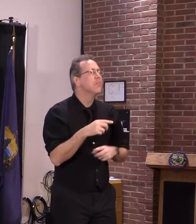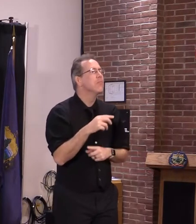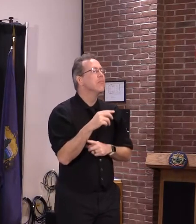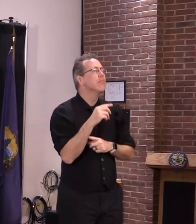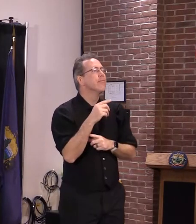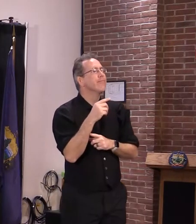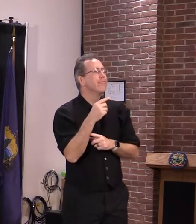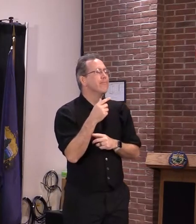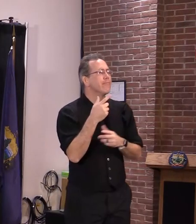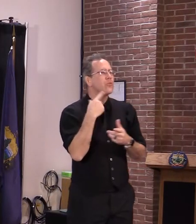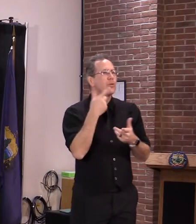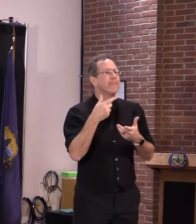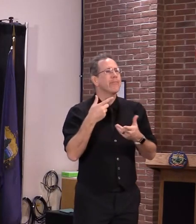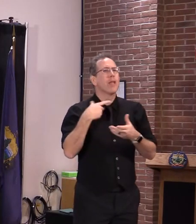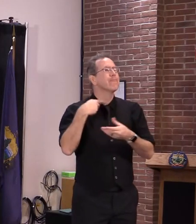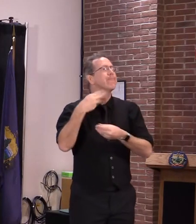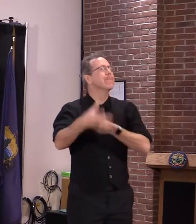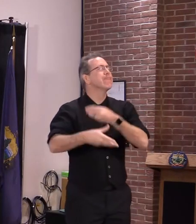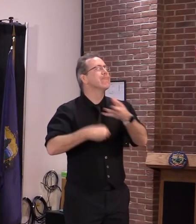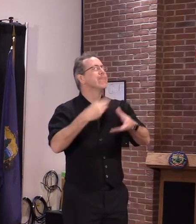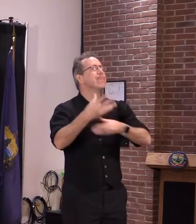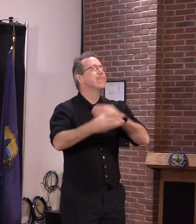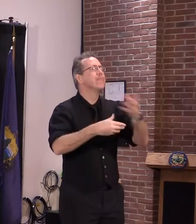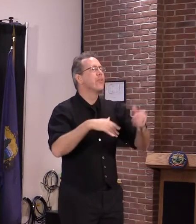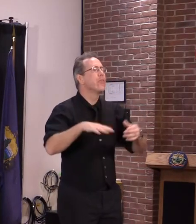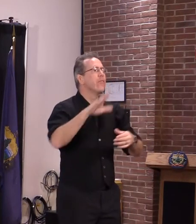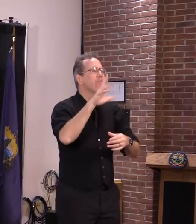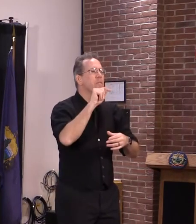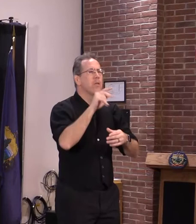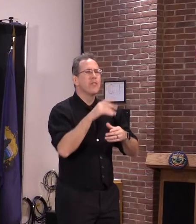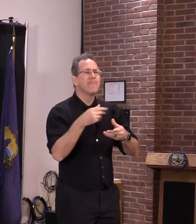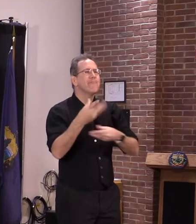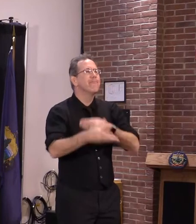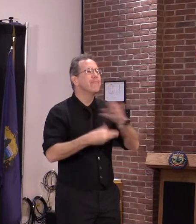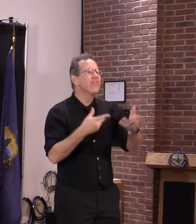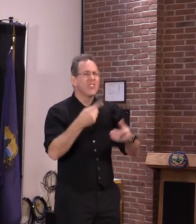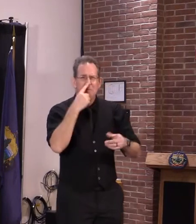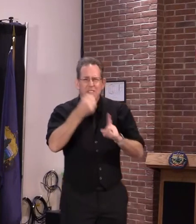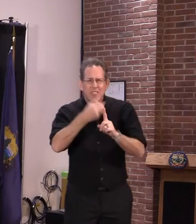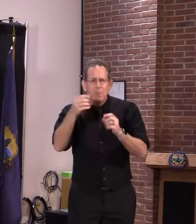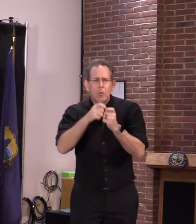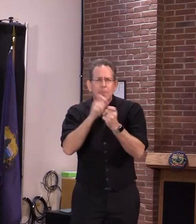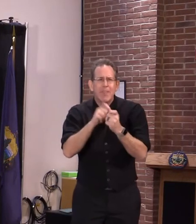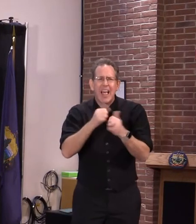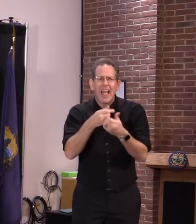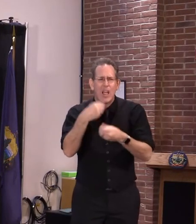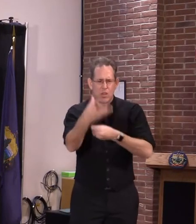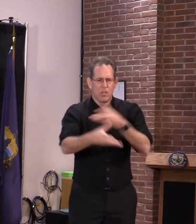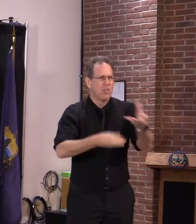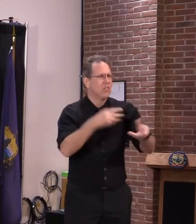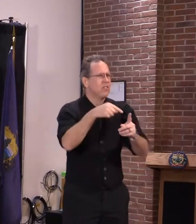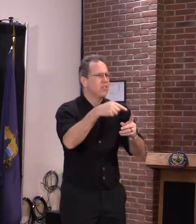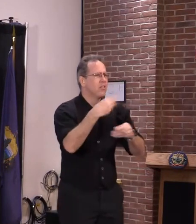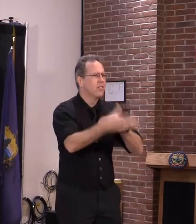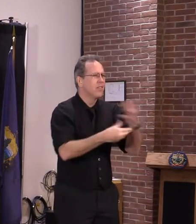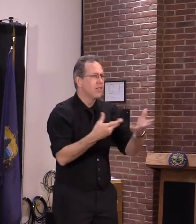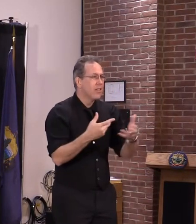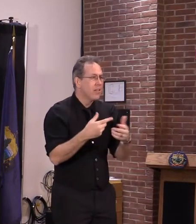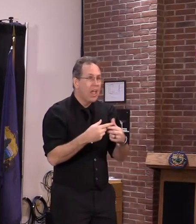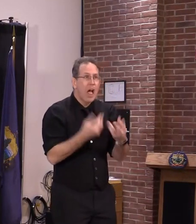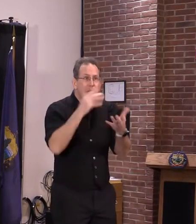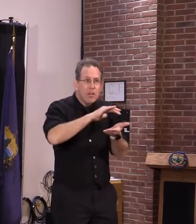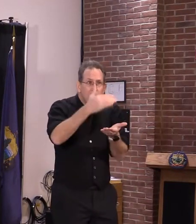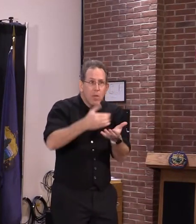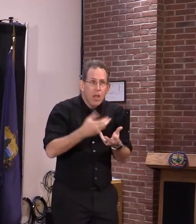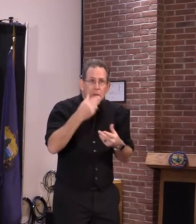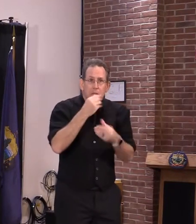the state. Could we get some more clarification on that? Do they exist? How many exist? And how